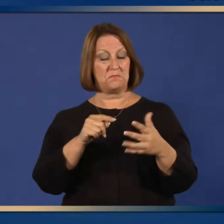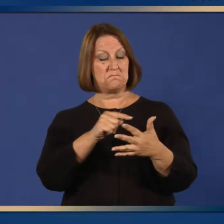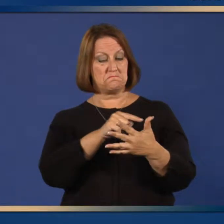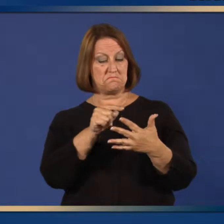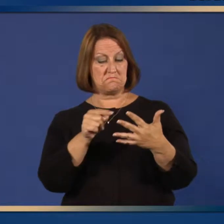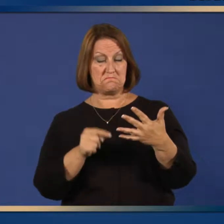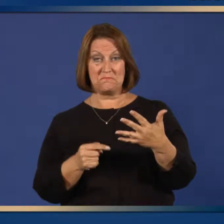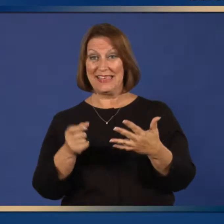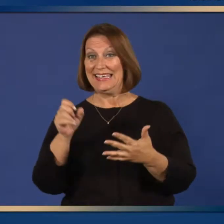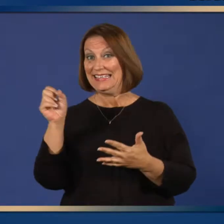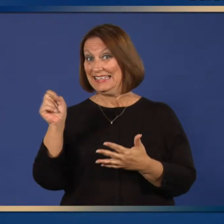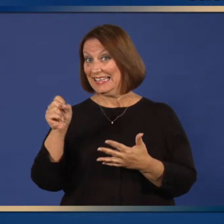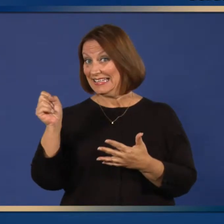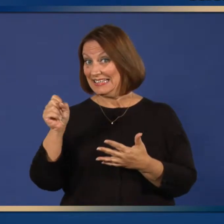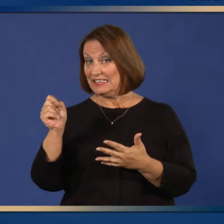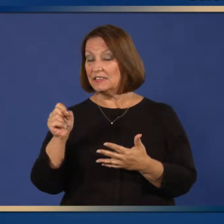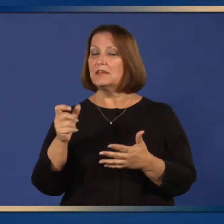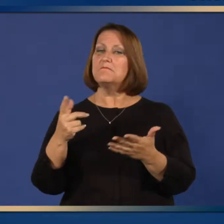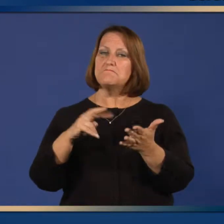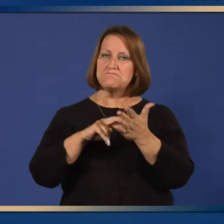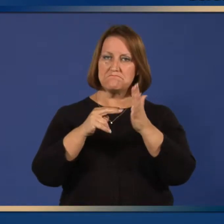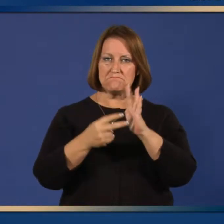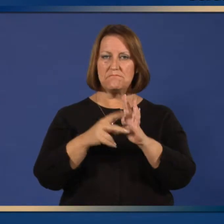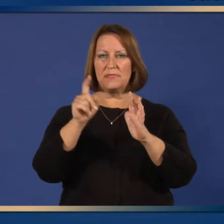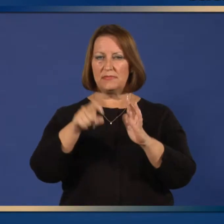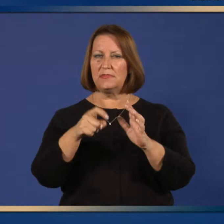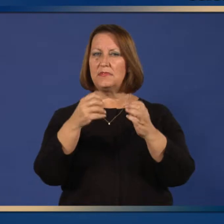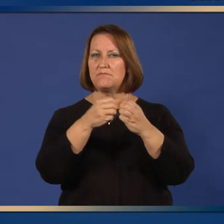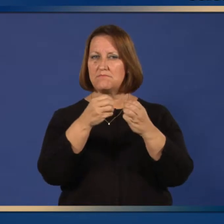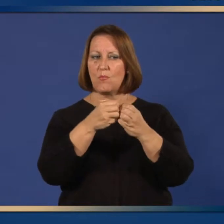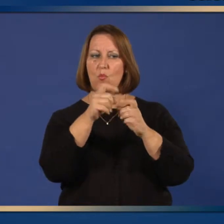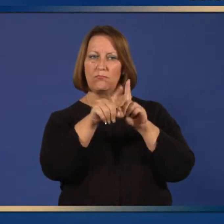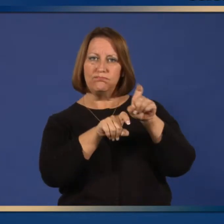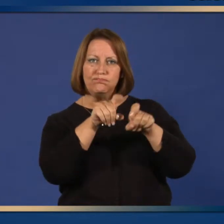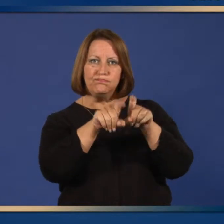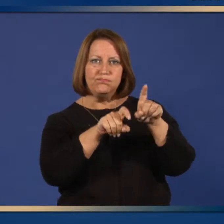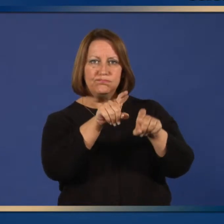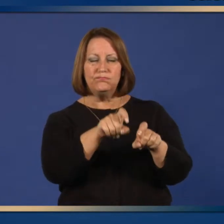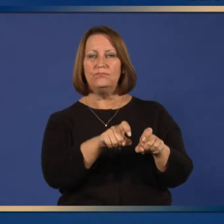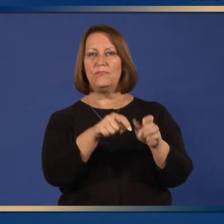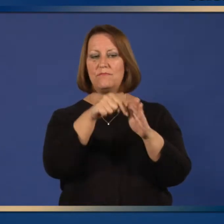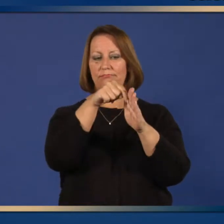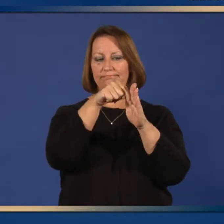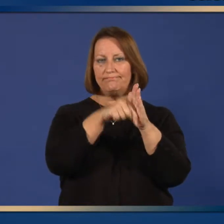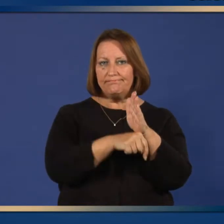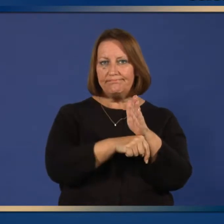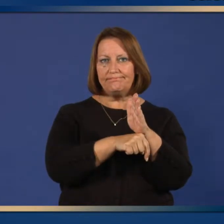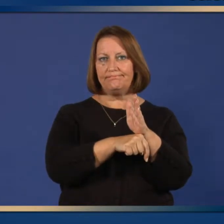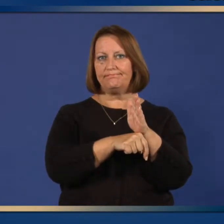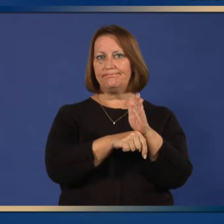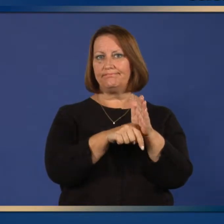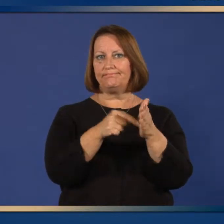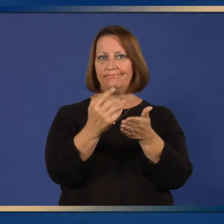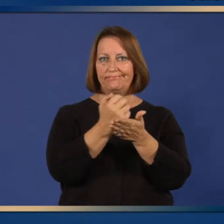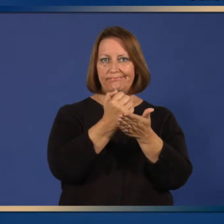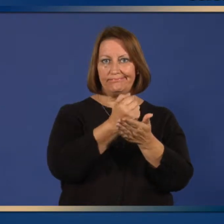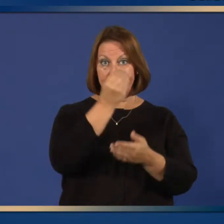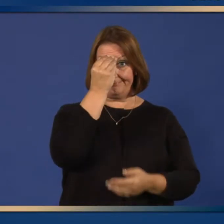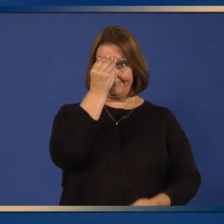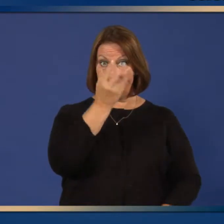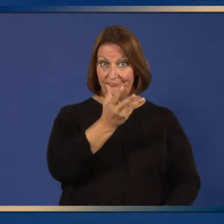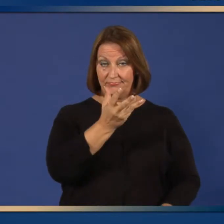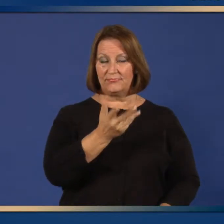child should not be vaccinated. It just means additional questions must be asked.